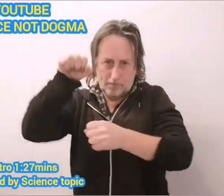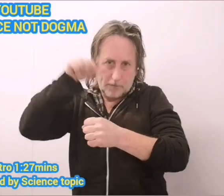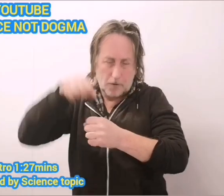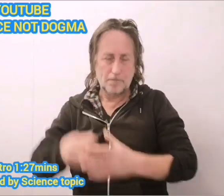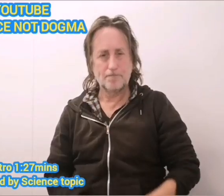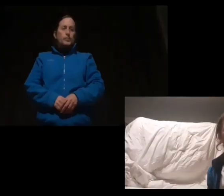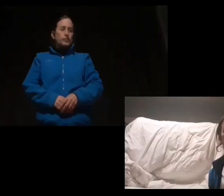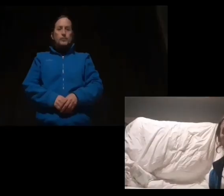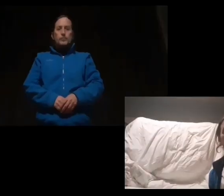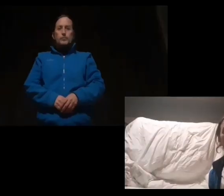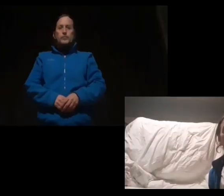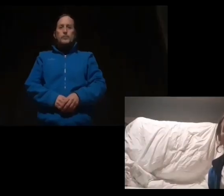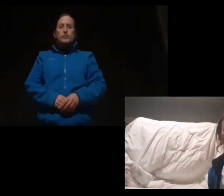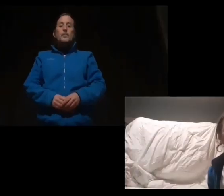video.